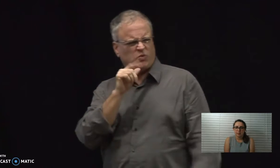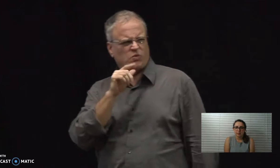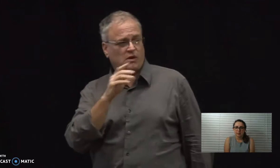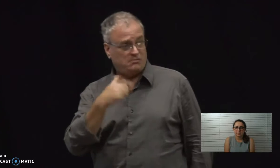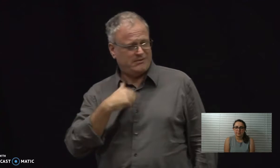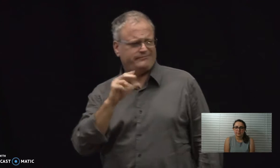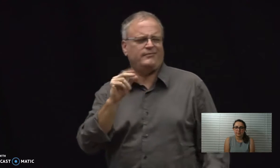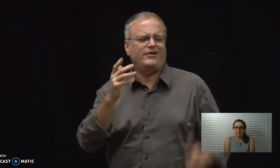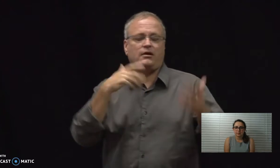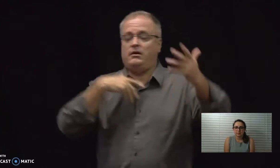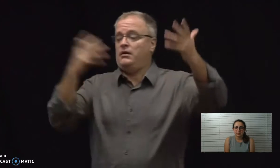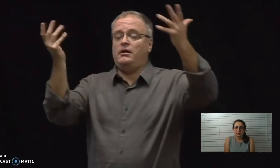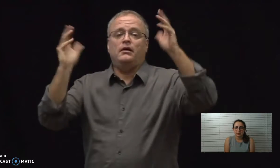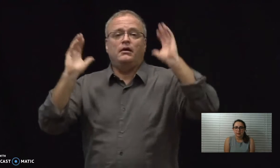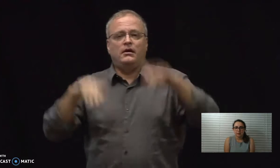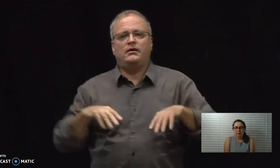Like,